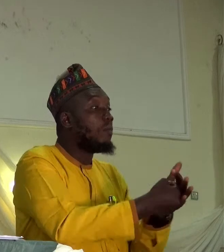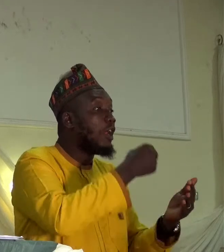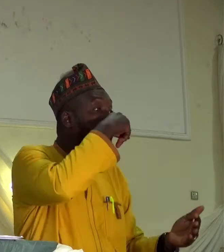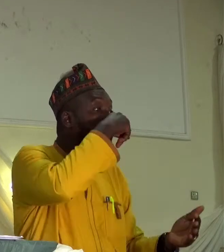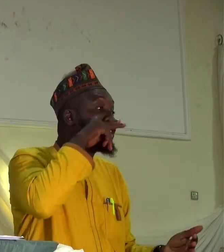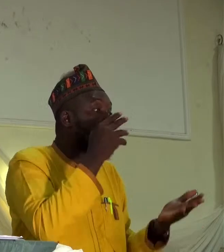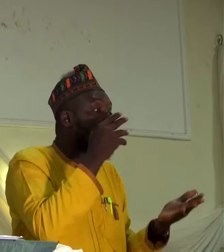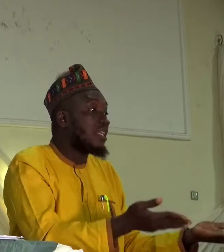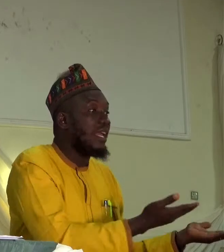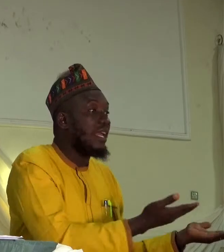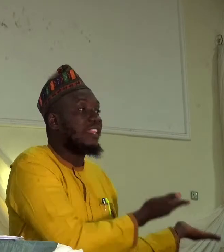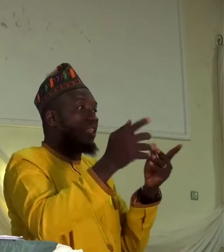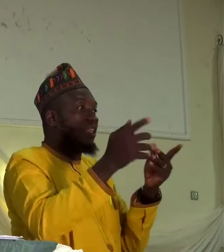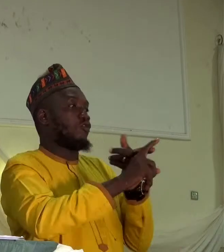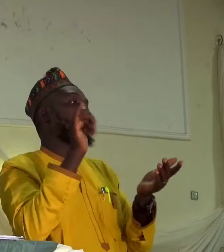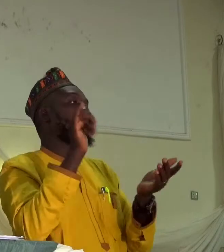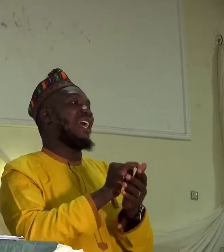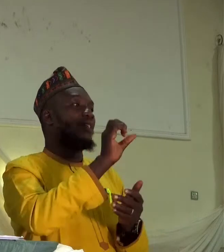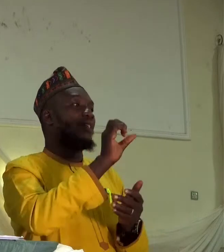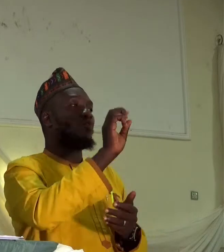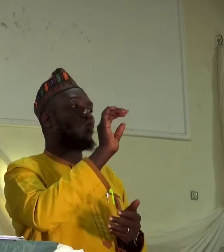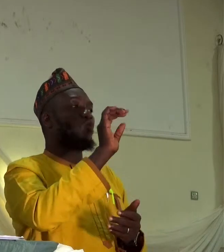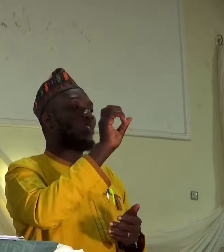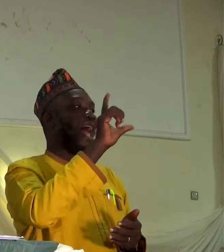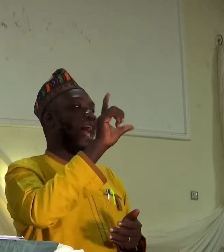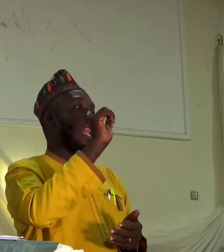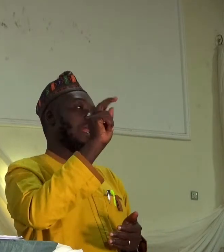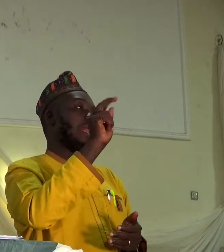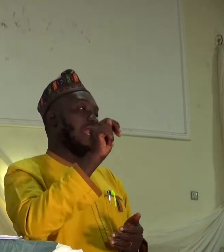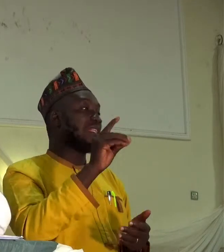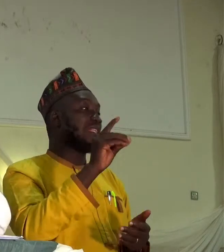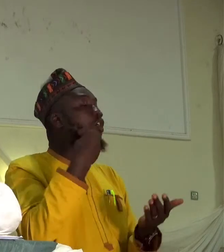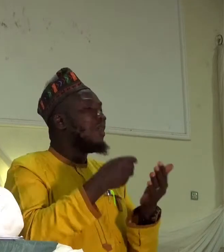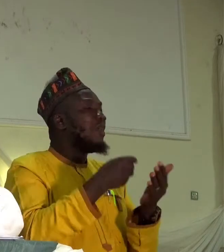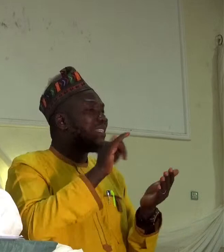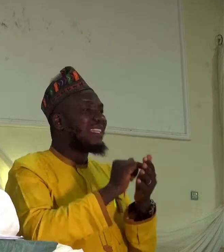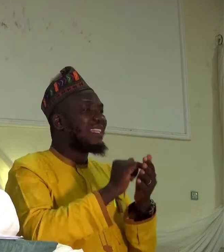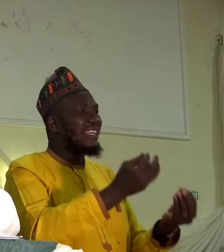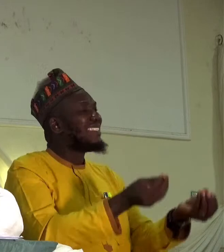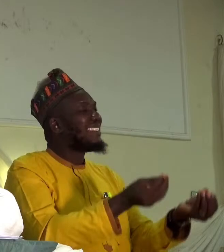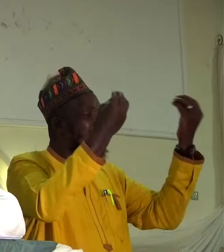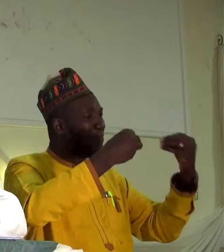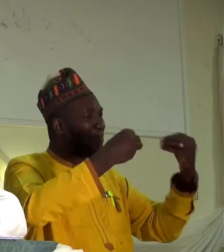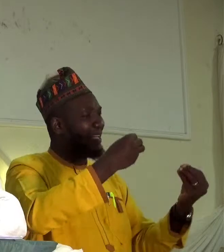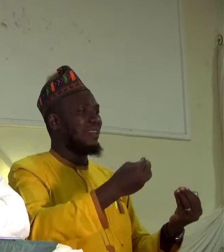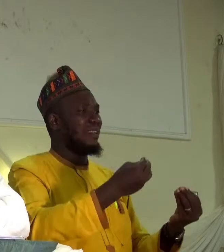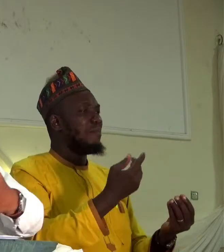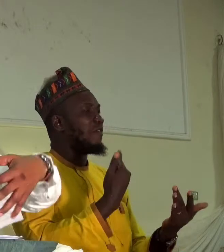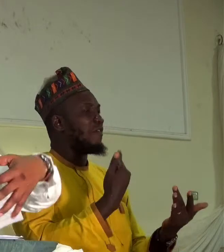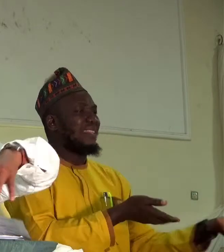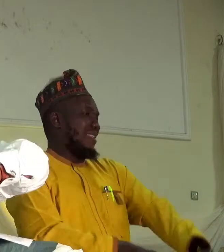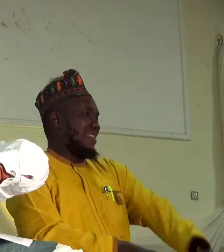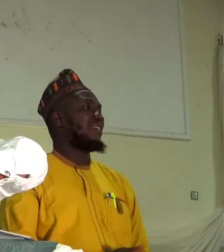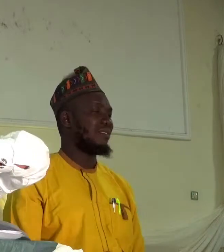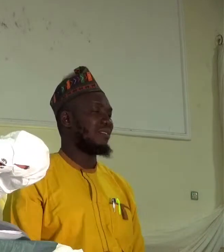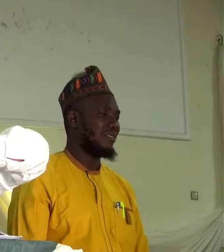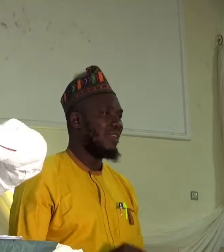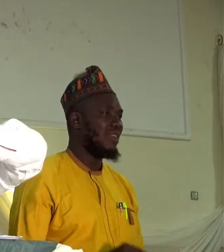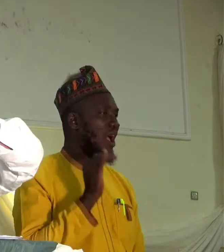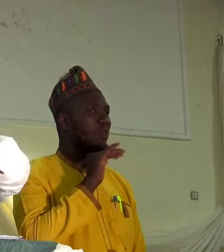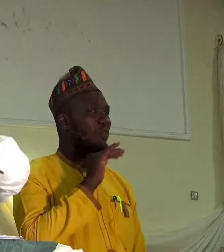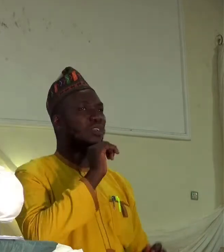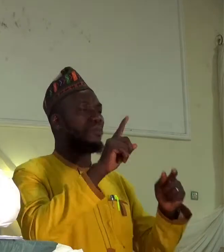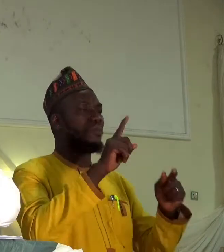jade laye town town kan da mu kiri lasan. The list is endless. I will not be able to go